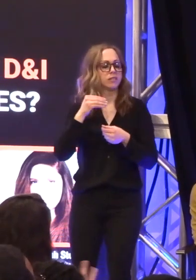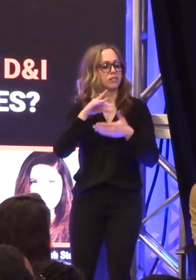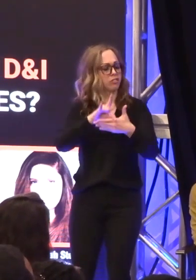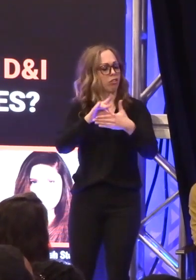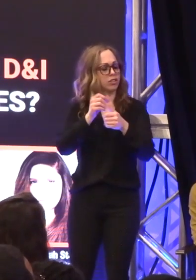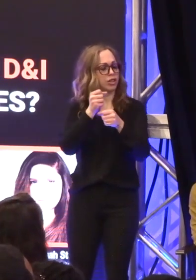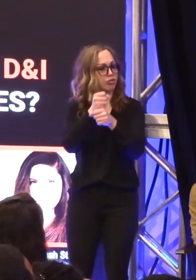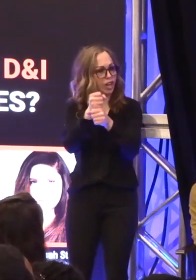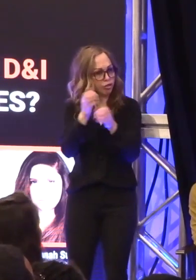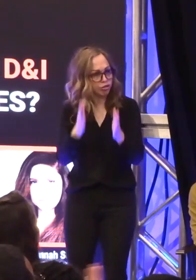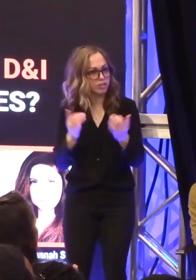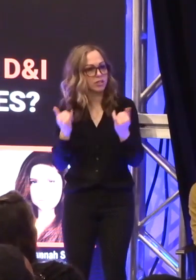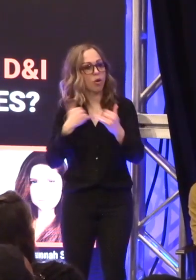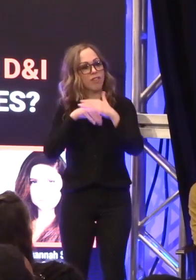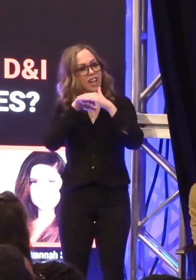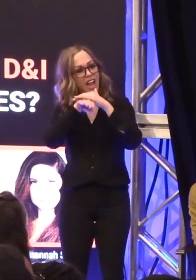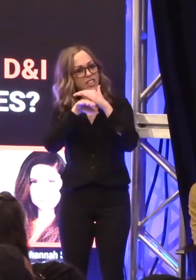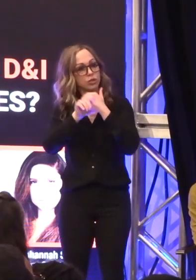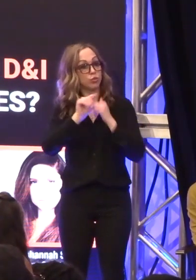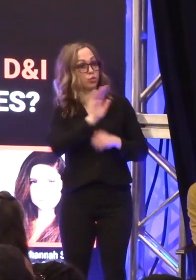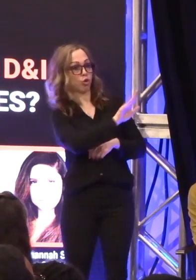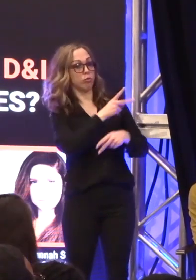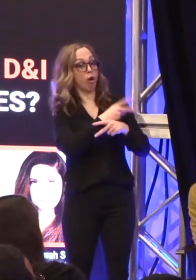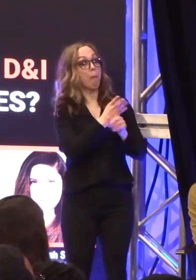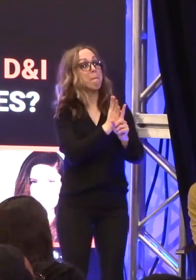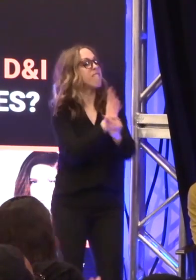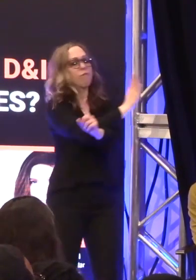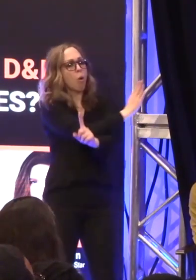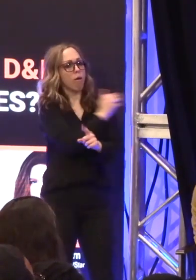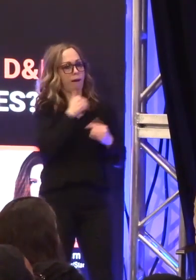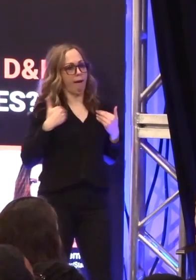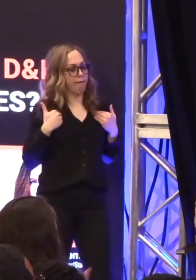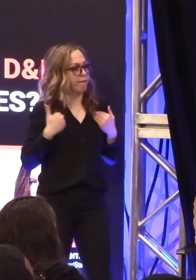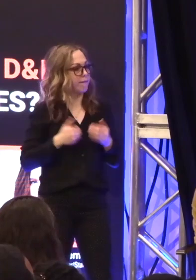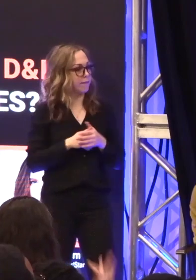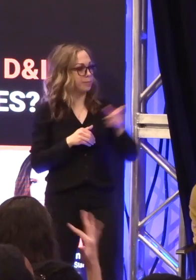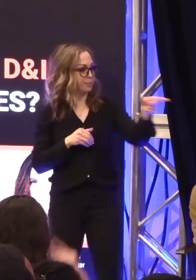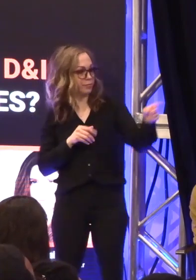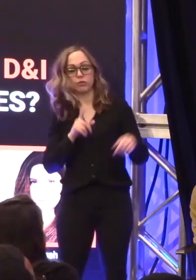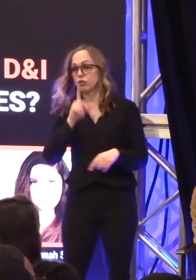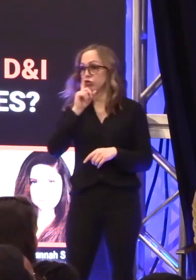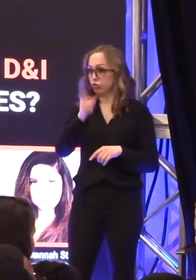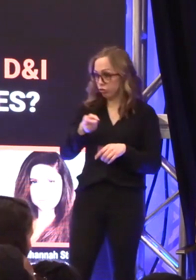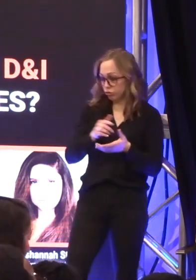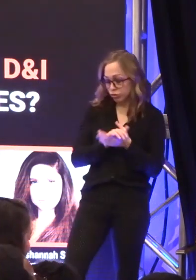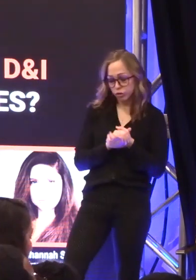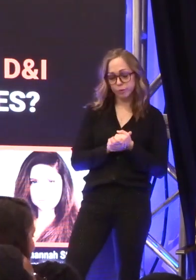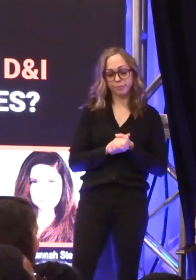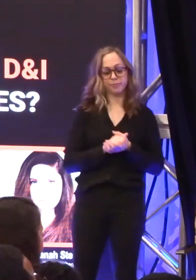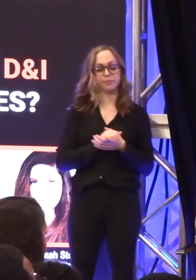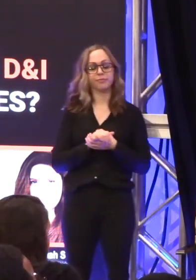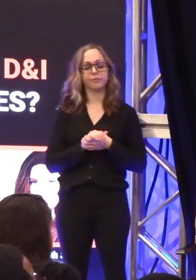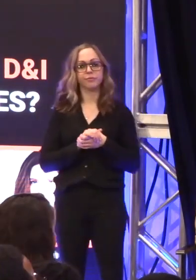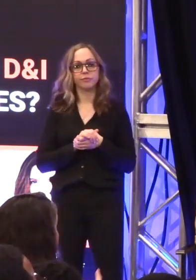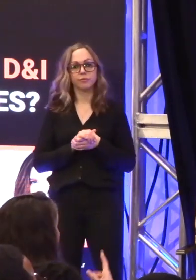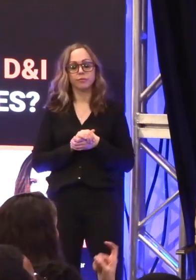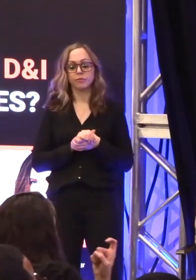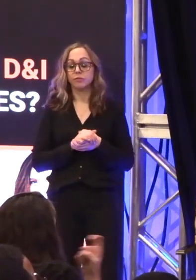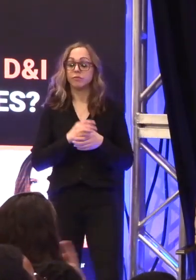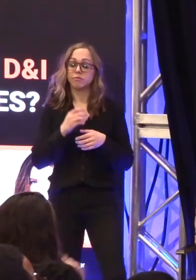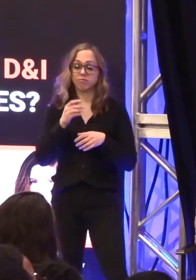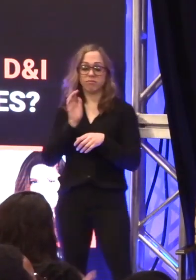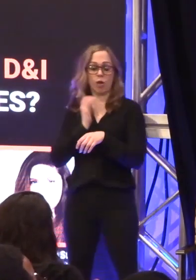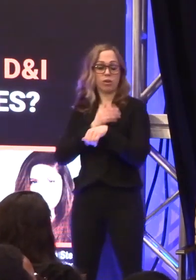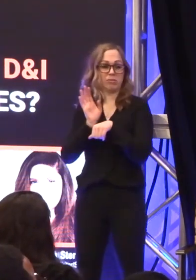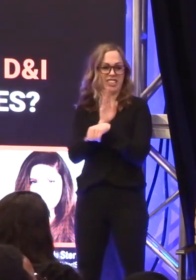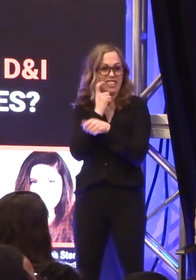content creators now have access to your products that maybe wouldn't have a few years ago? Yeah, so we recently made a change in our